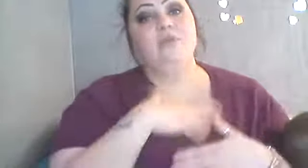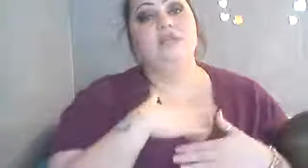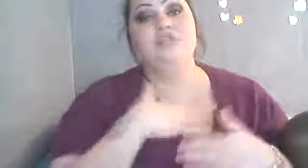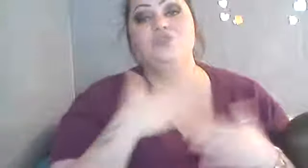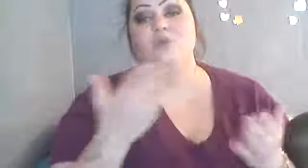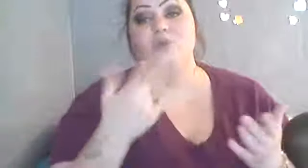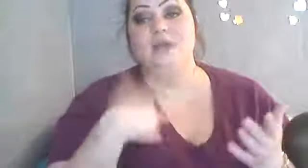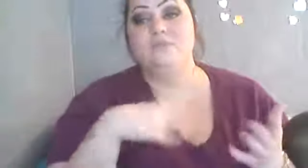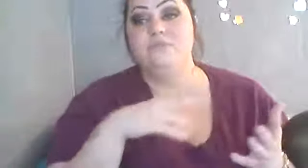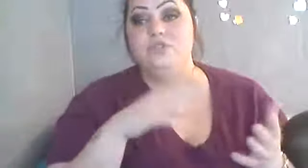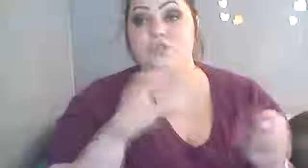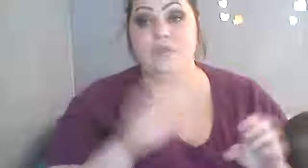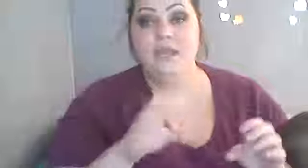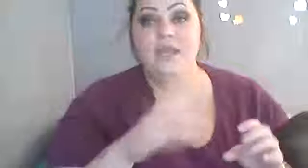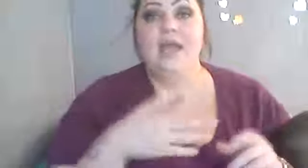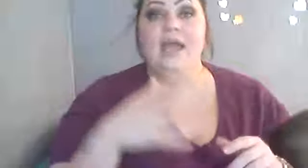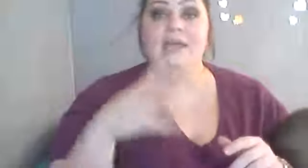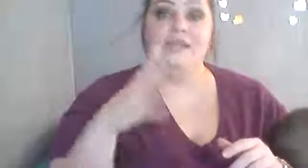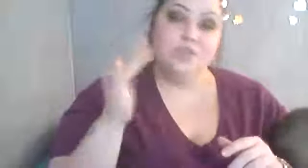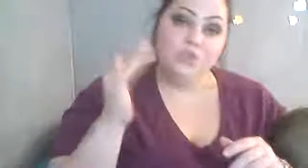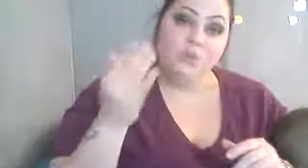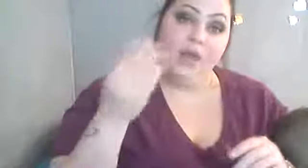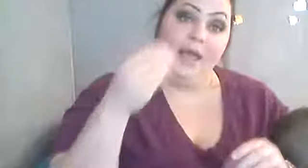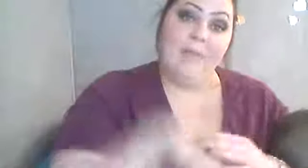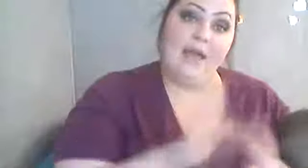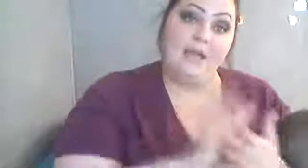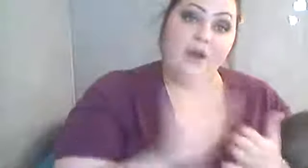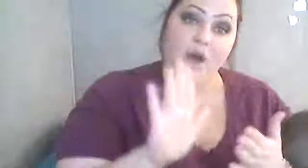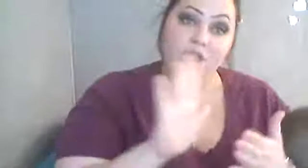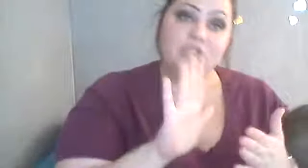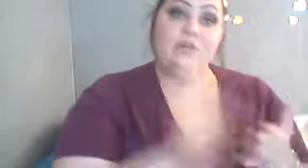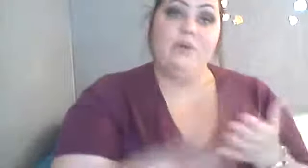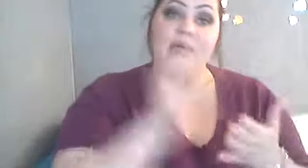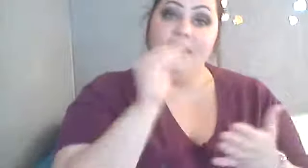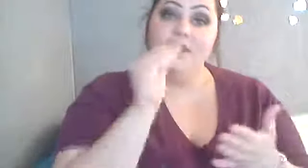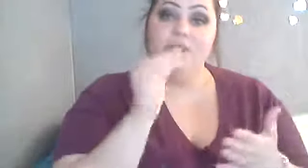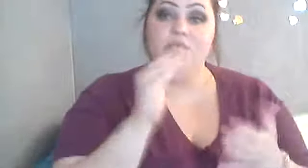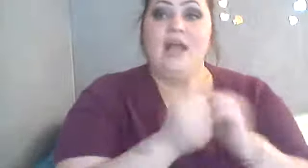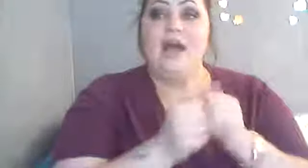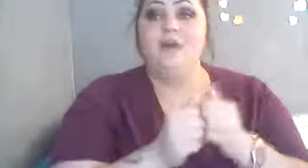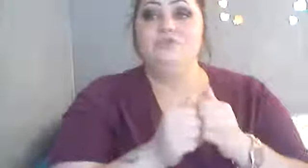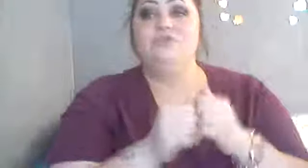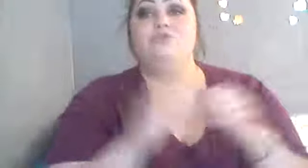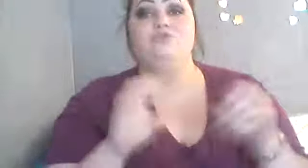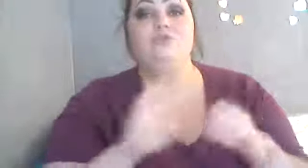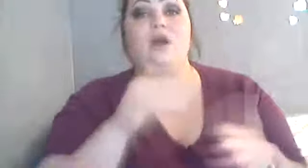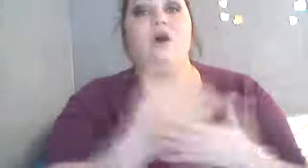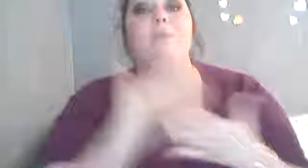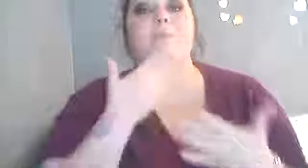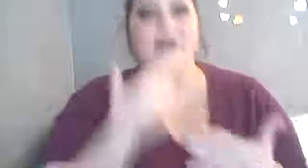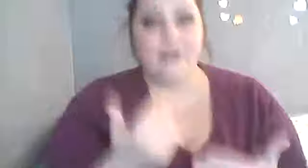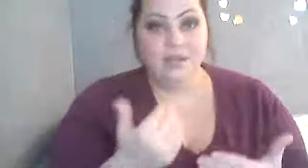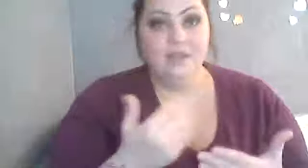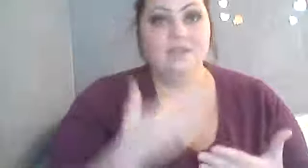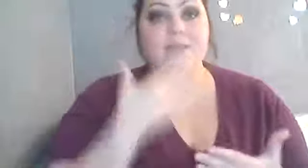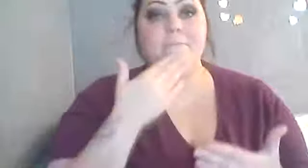really enjoy what I'm doing. And that's also why I'm back in college. So that way I can learn how to do it all better, the